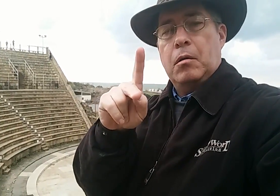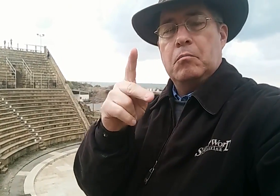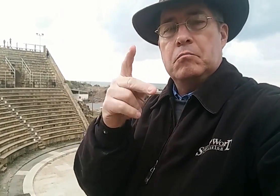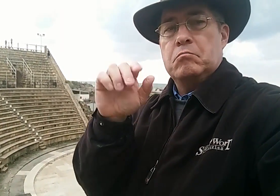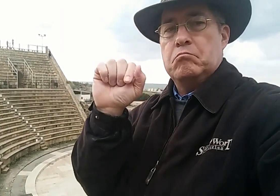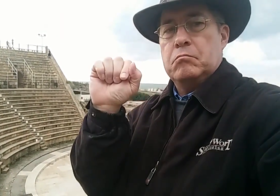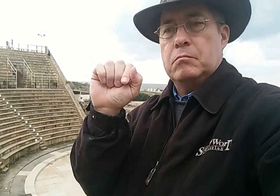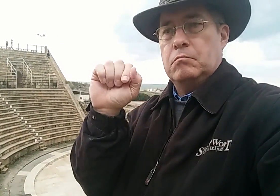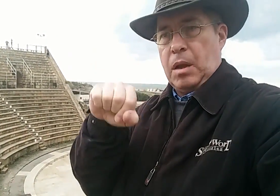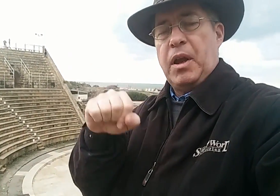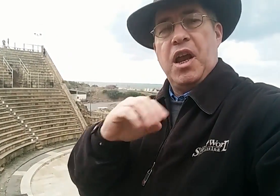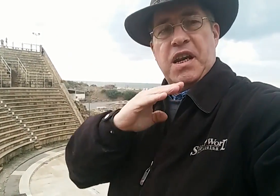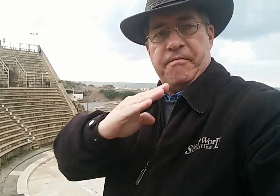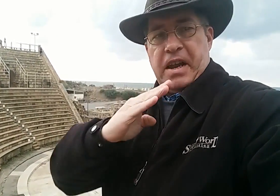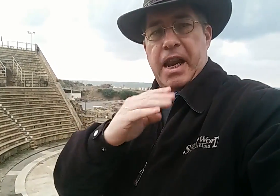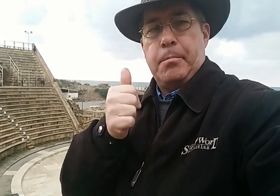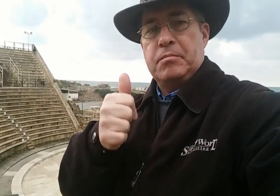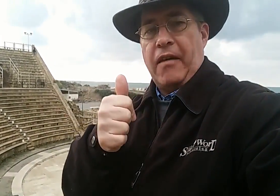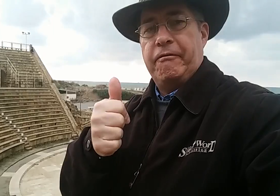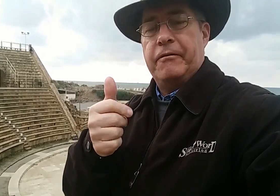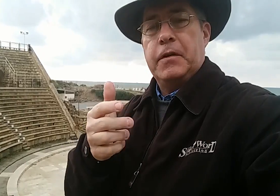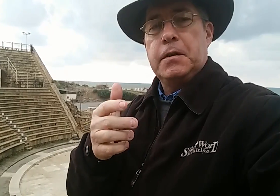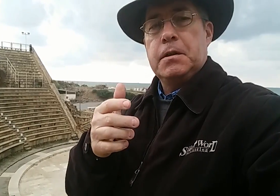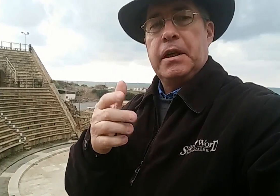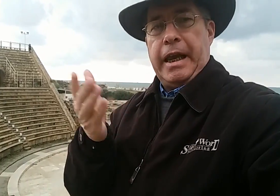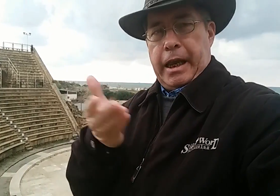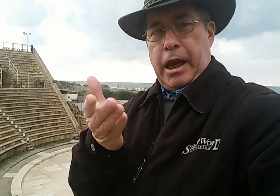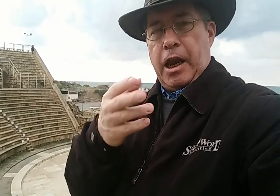This is the place that possibly Paul defended himself